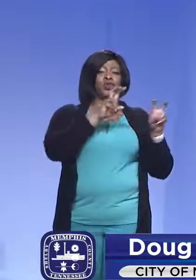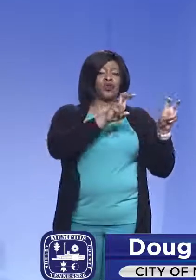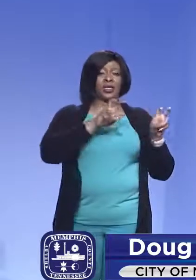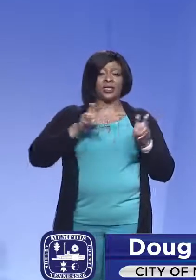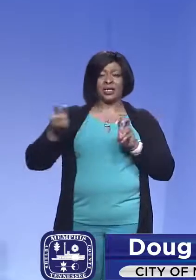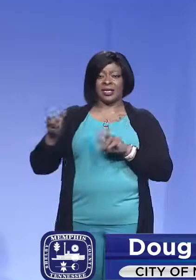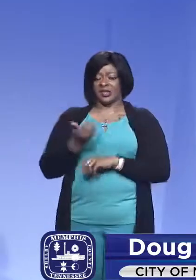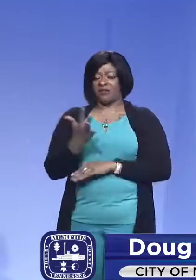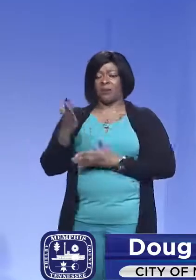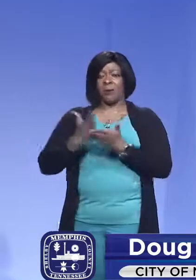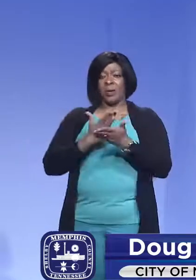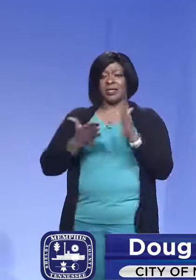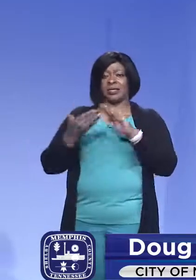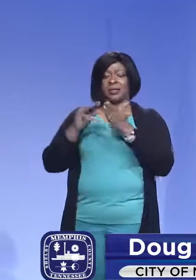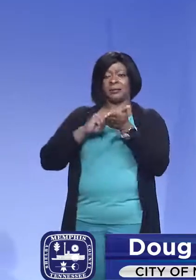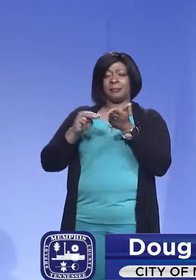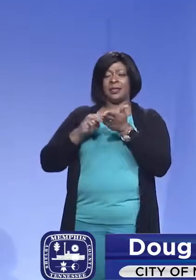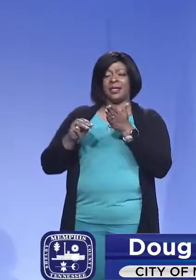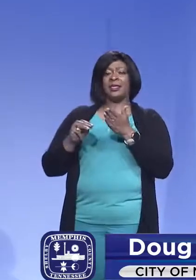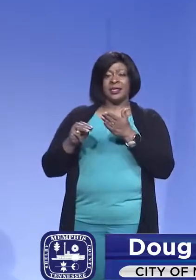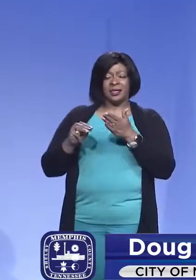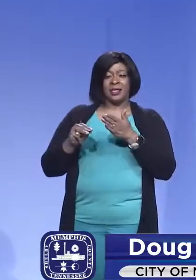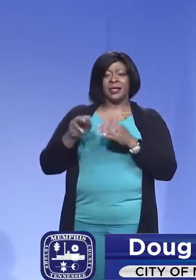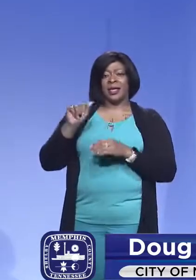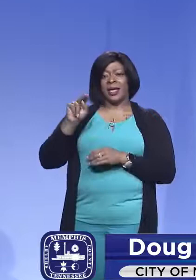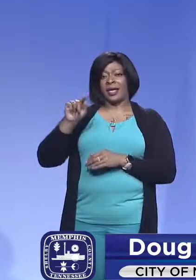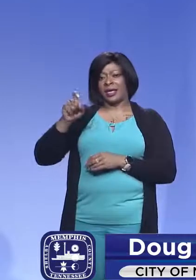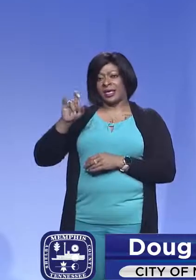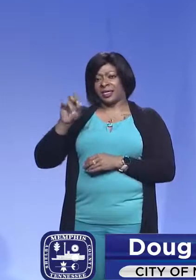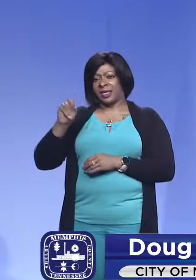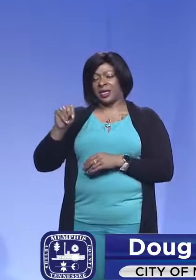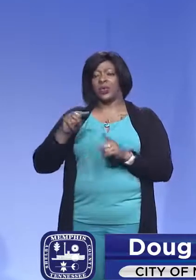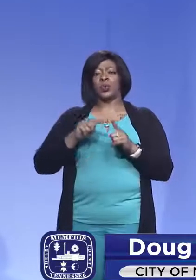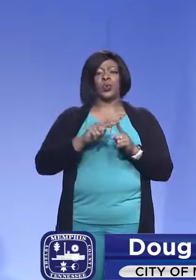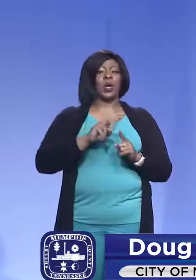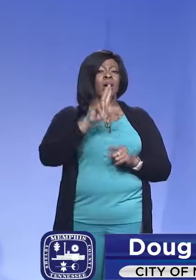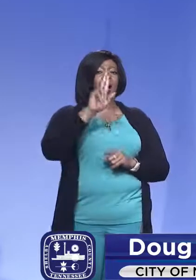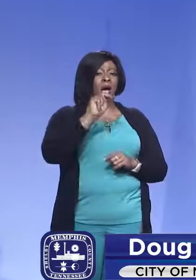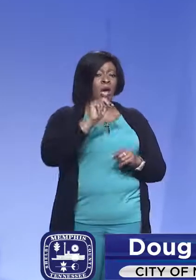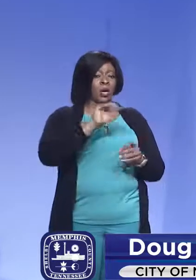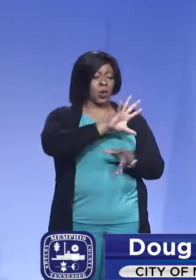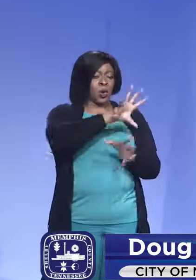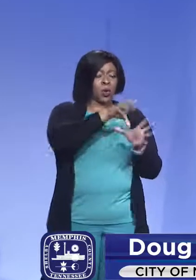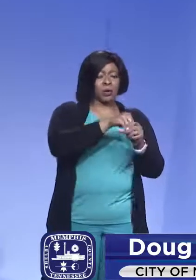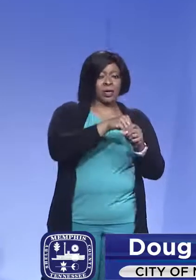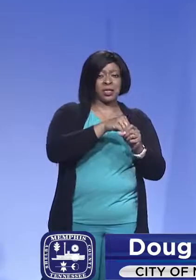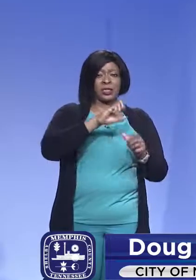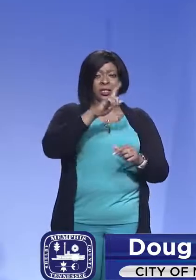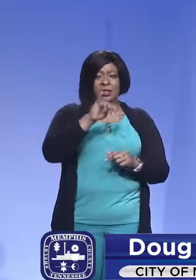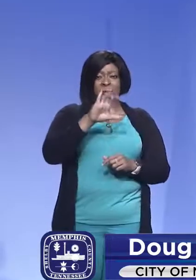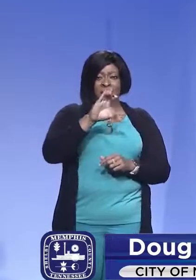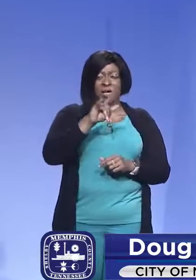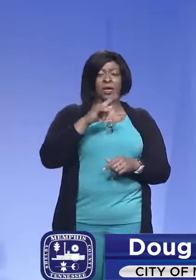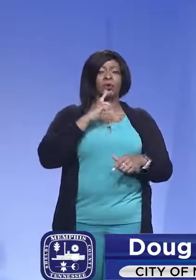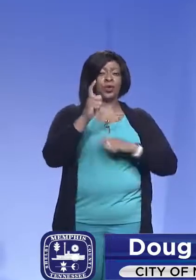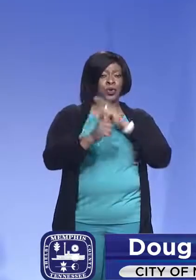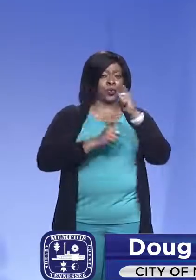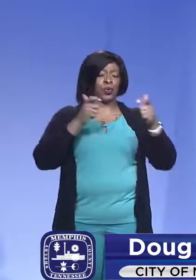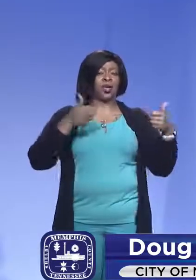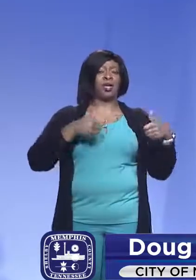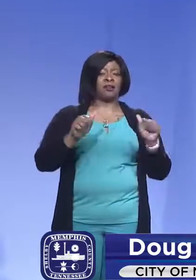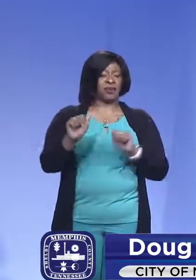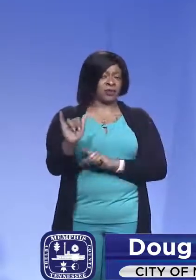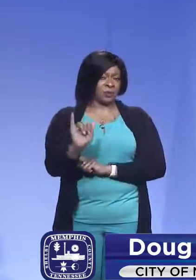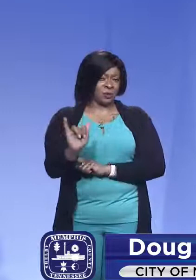parts of the city of Memphis through de-annexation back to unincorporated Shelby County which is a significant effort as